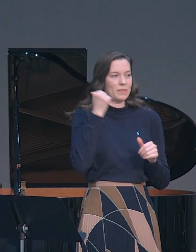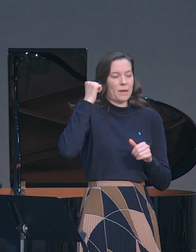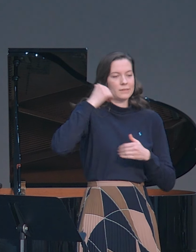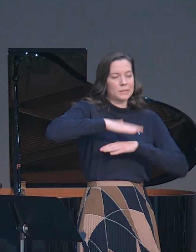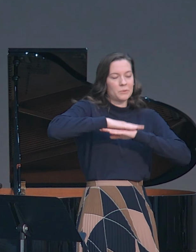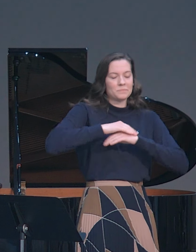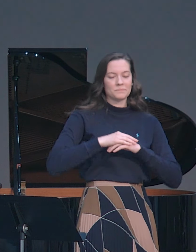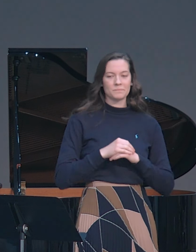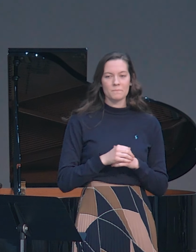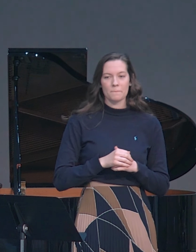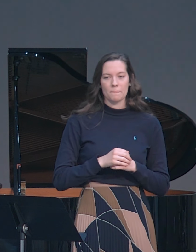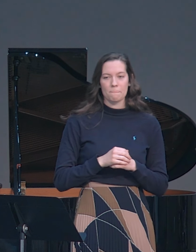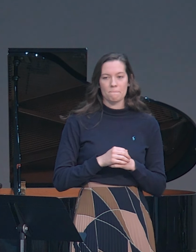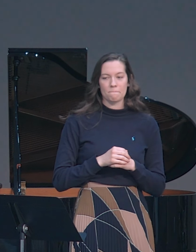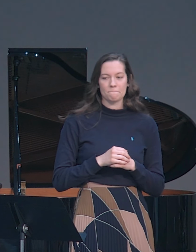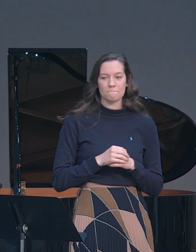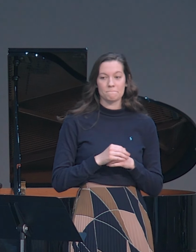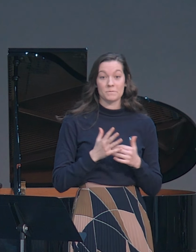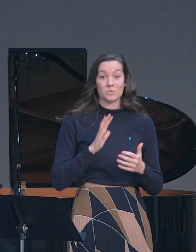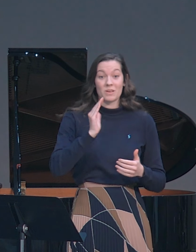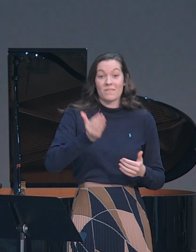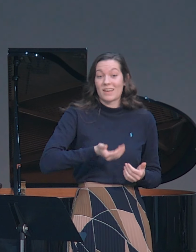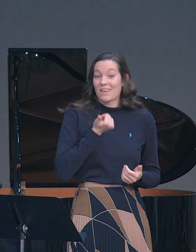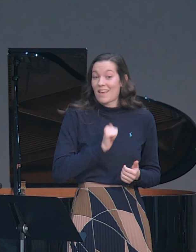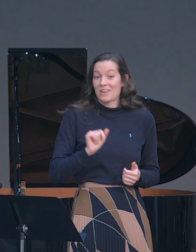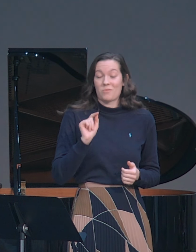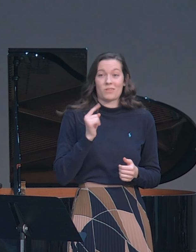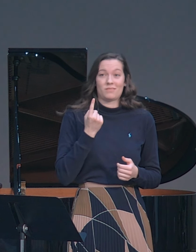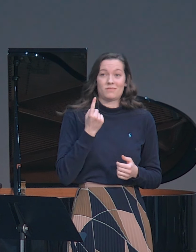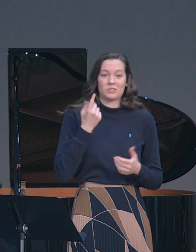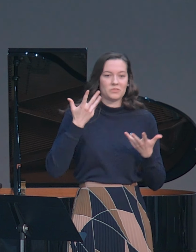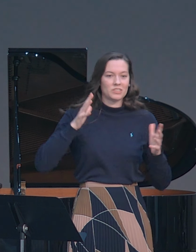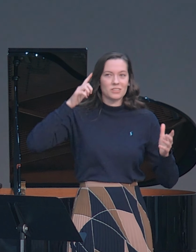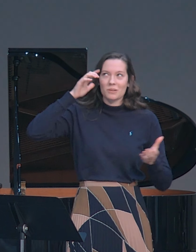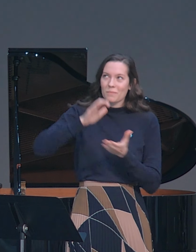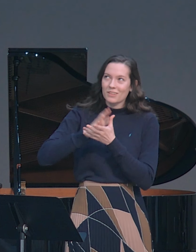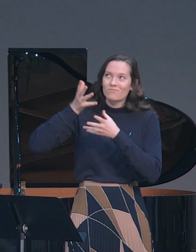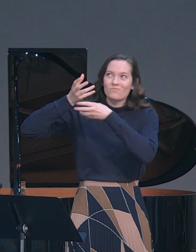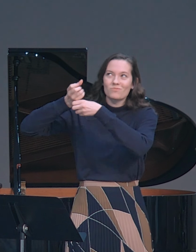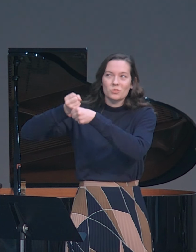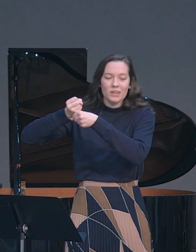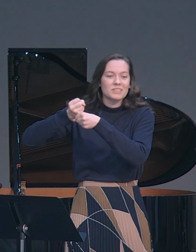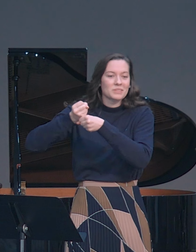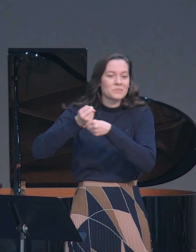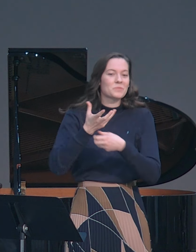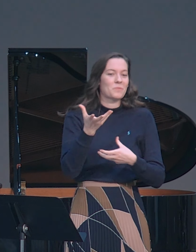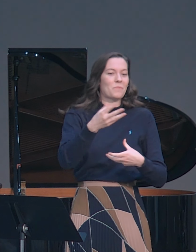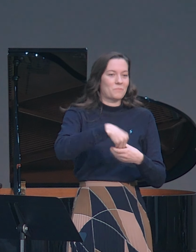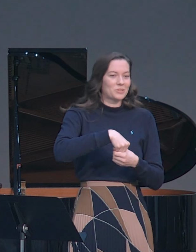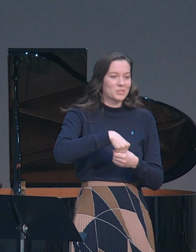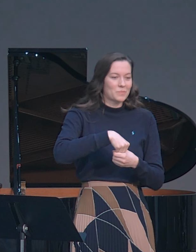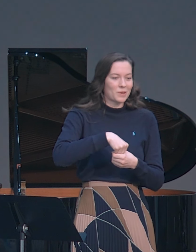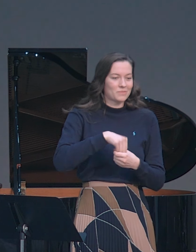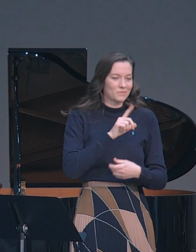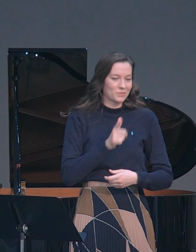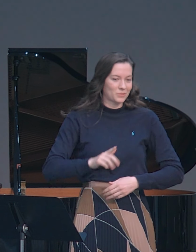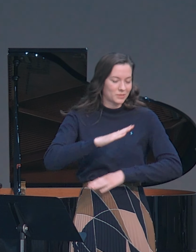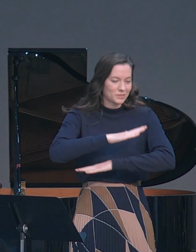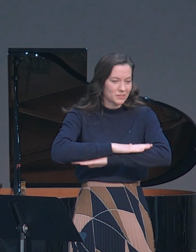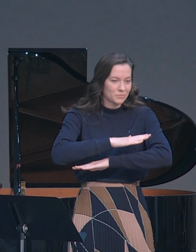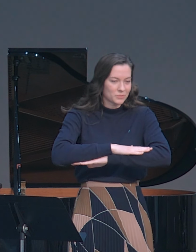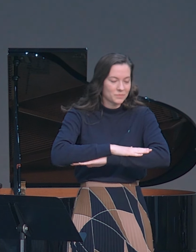want to invite everyone who's a believer in Jesus Christ to participate in remembering the sacrifice of our Lord and Savior, Jesus